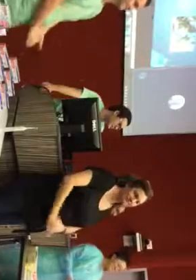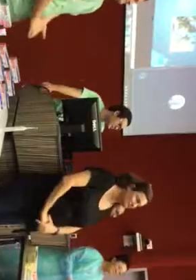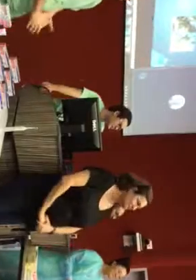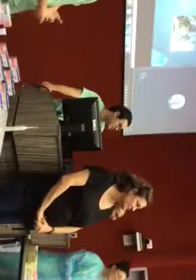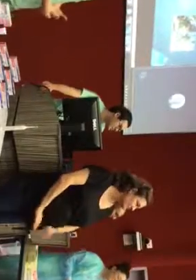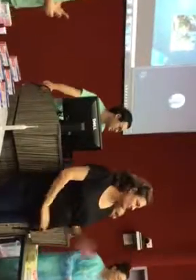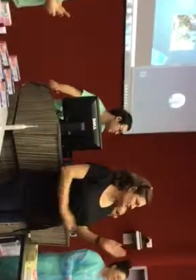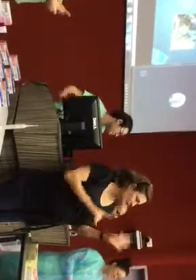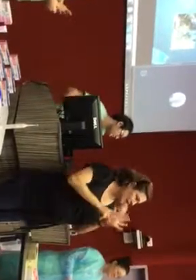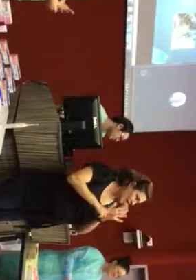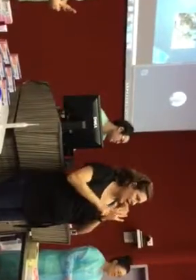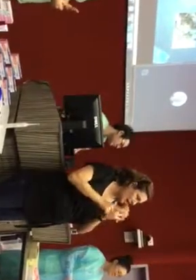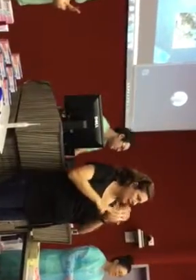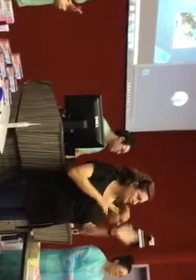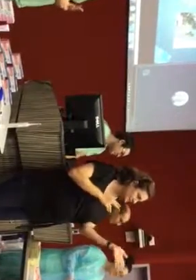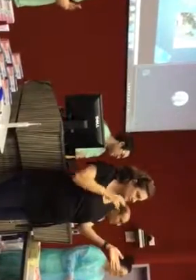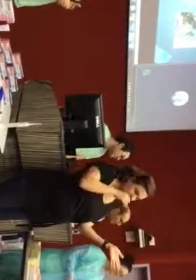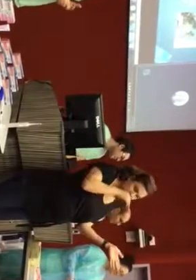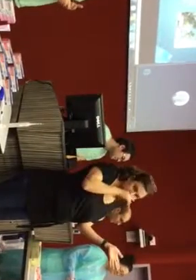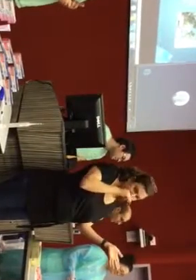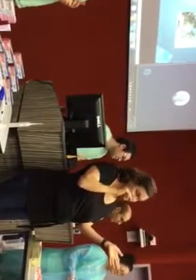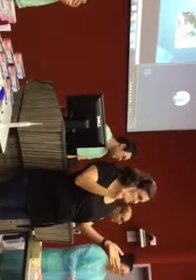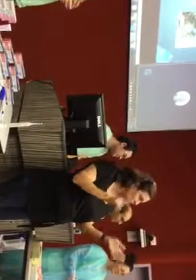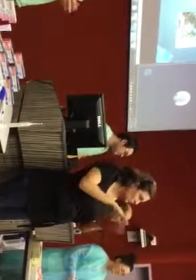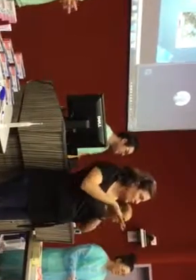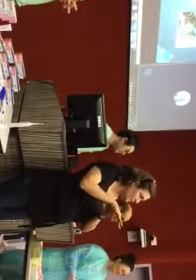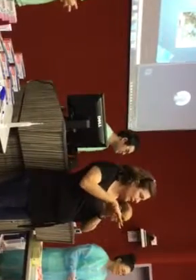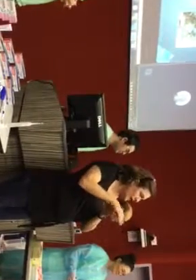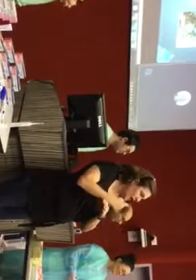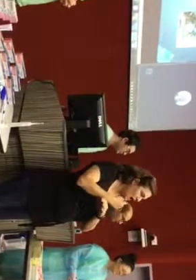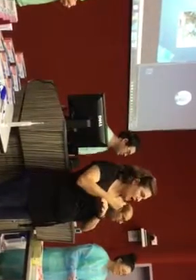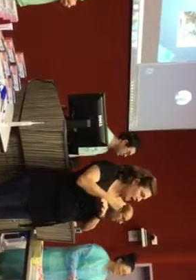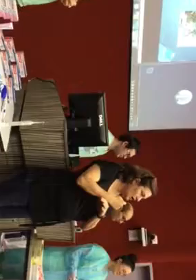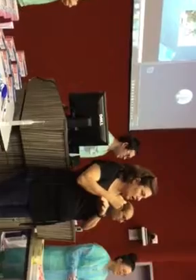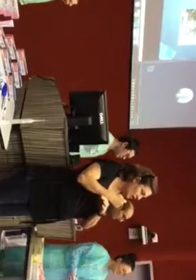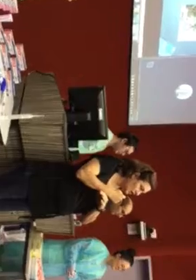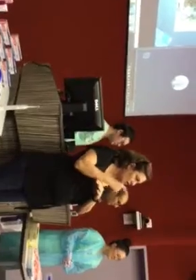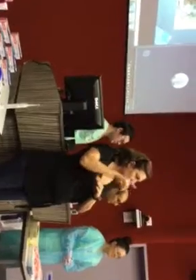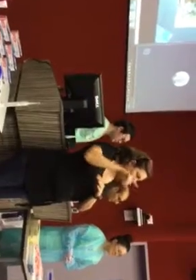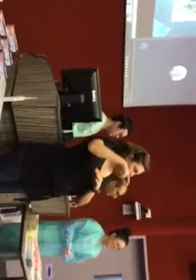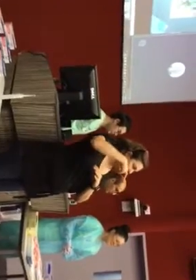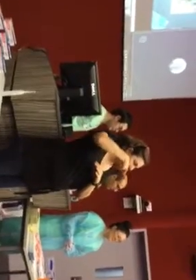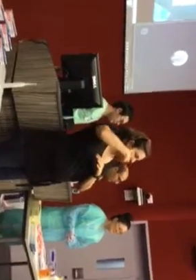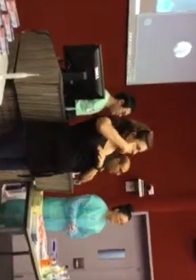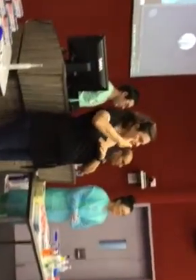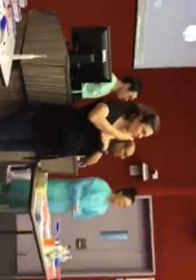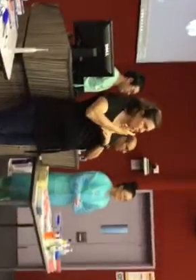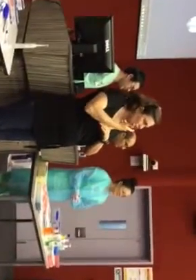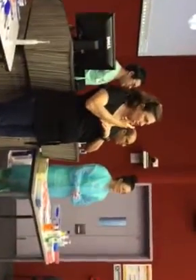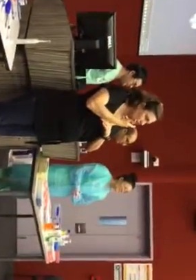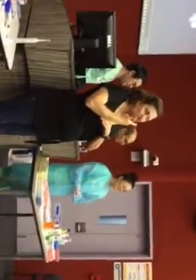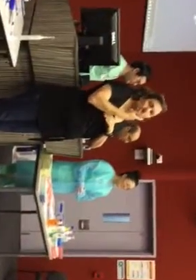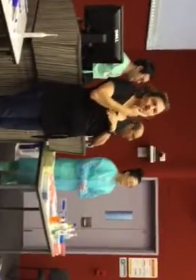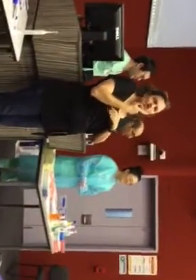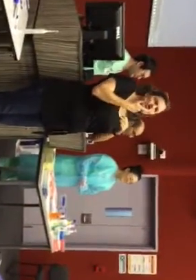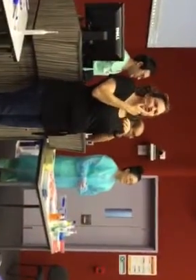Yes. And what about cleaning under a bridge? You have a tooth with a